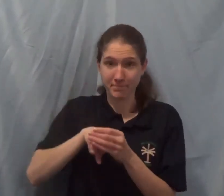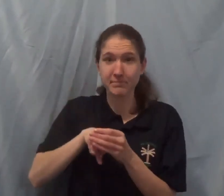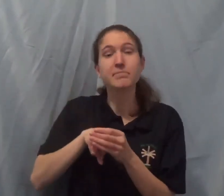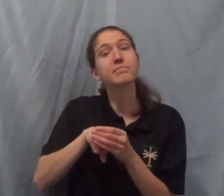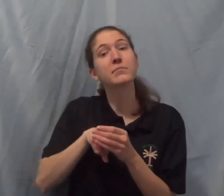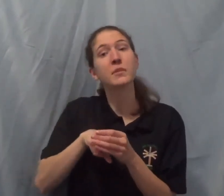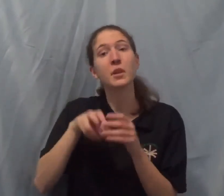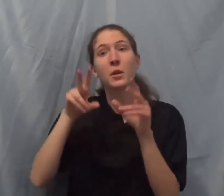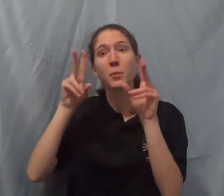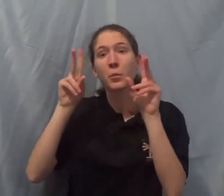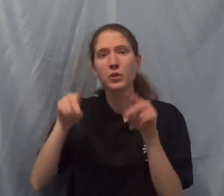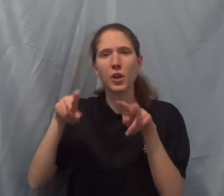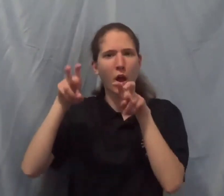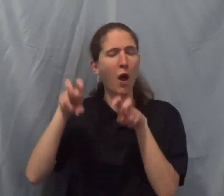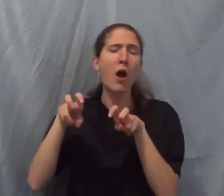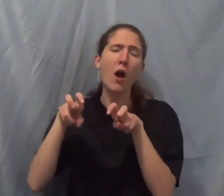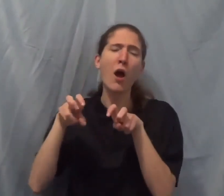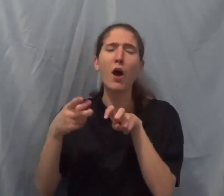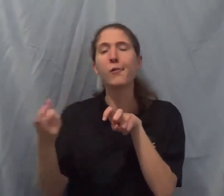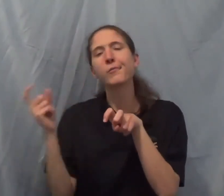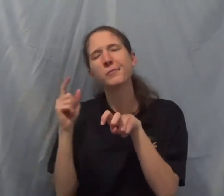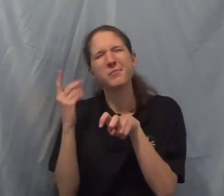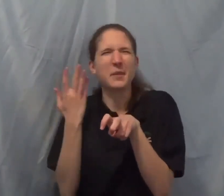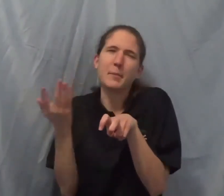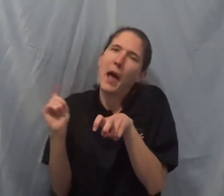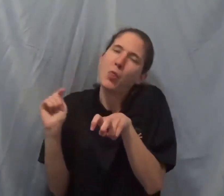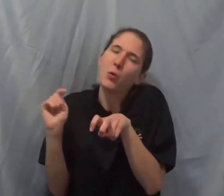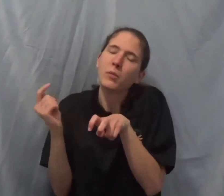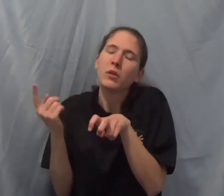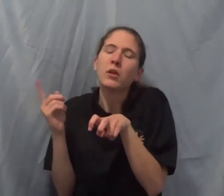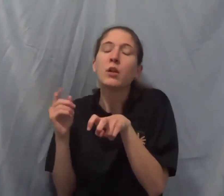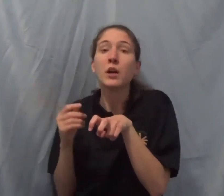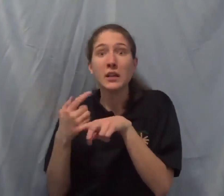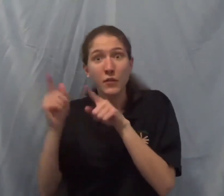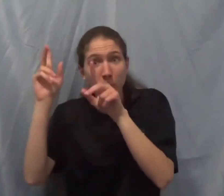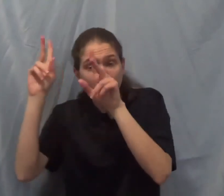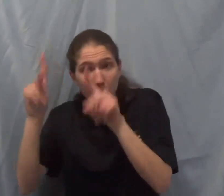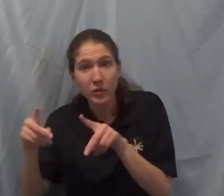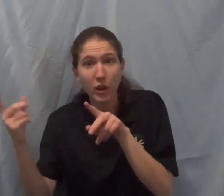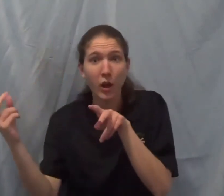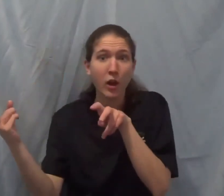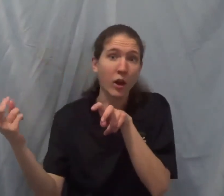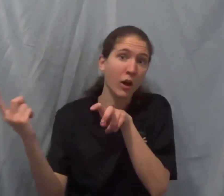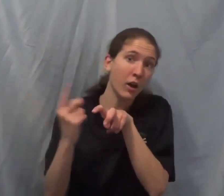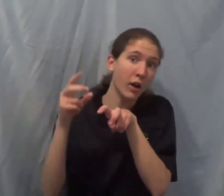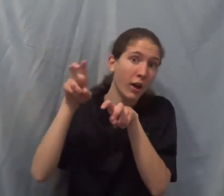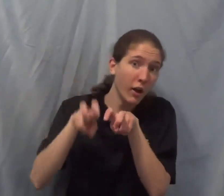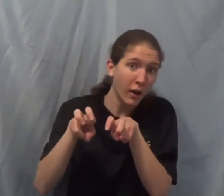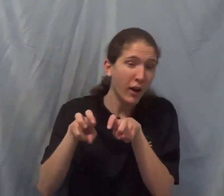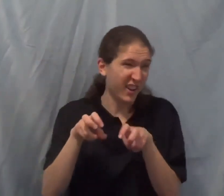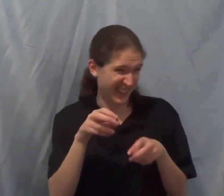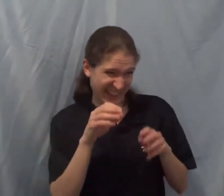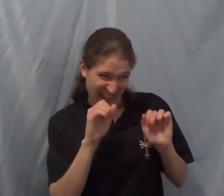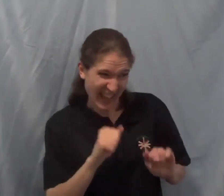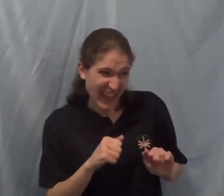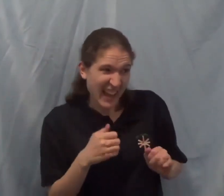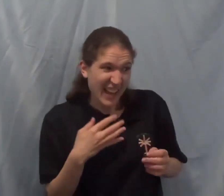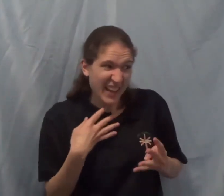air? I go, yeah. So there's a little bit of that in the air. So what I'm saying is that they're looking. People want this. But we